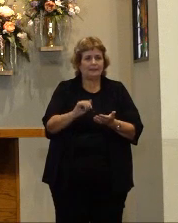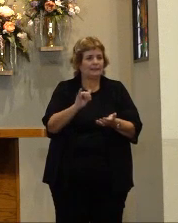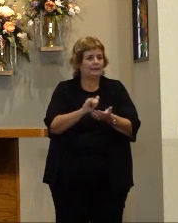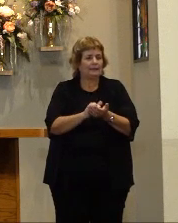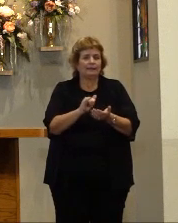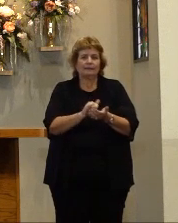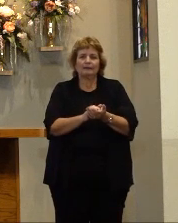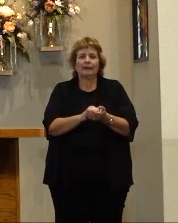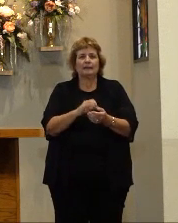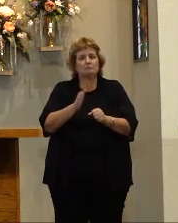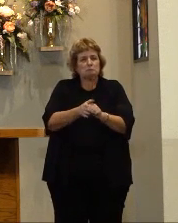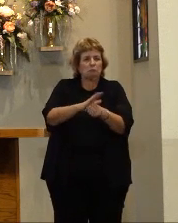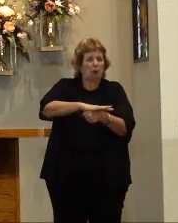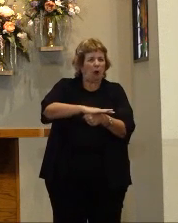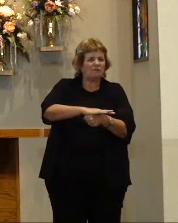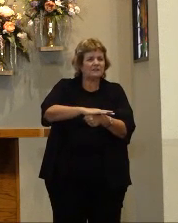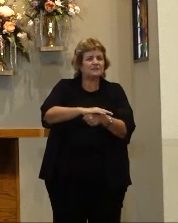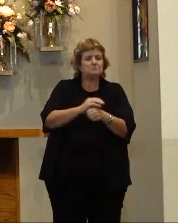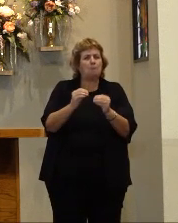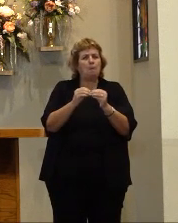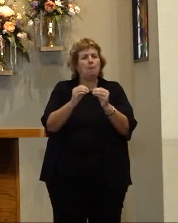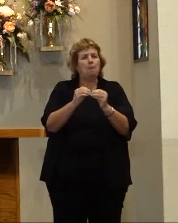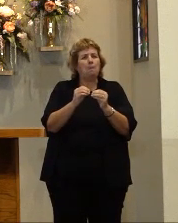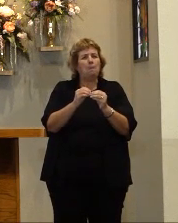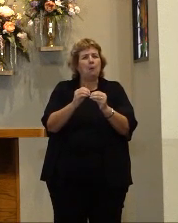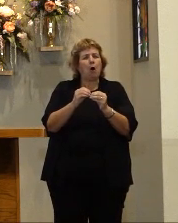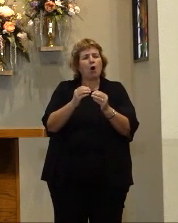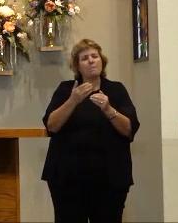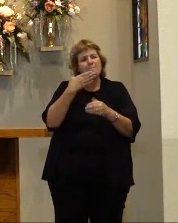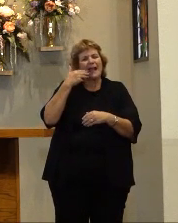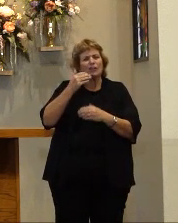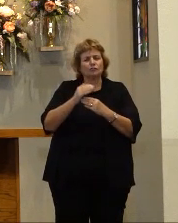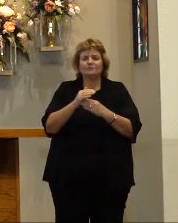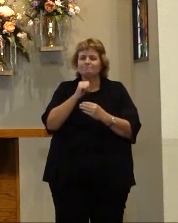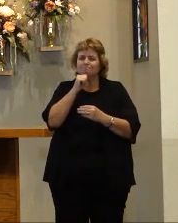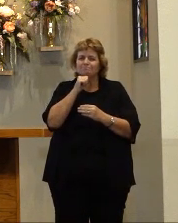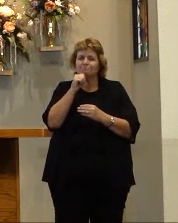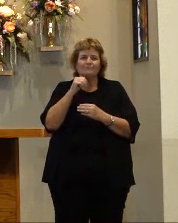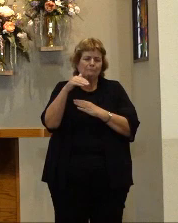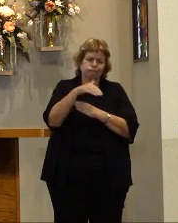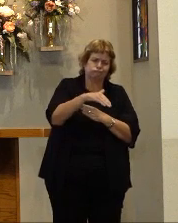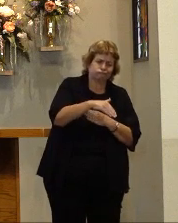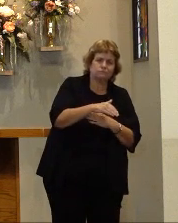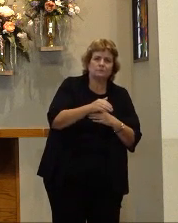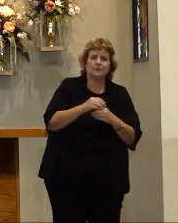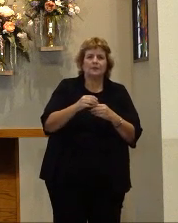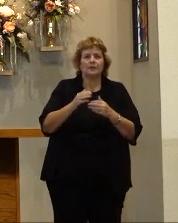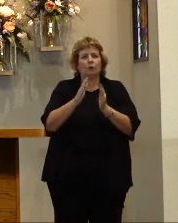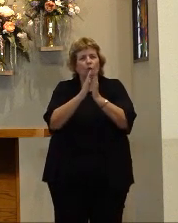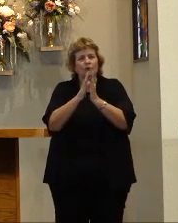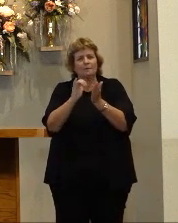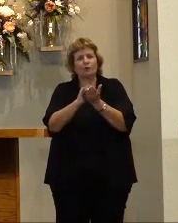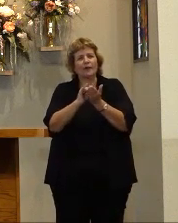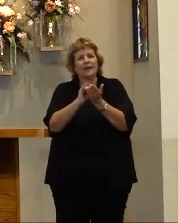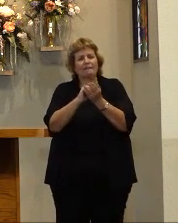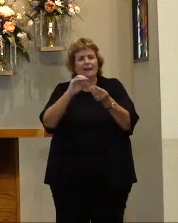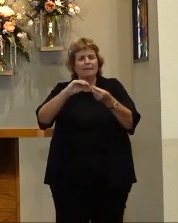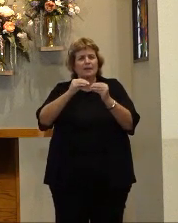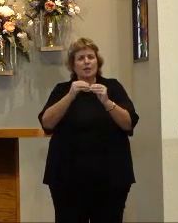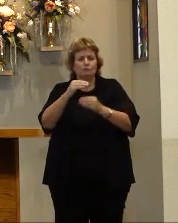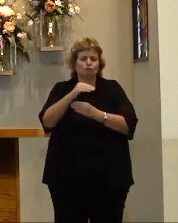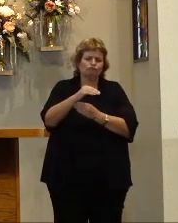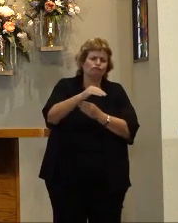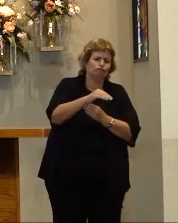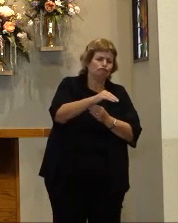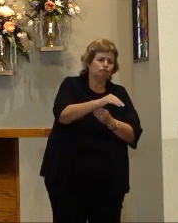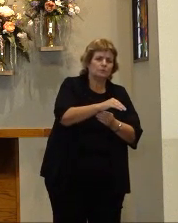more favorable as far as COVID-19 goes. We pray that numbers would fall and that